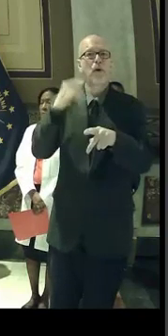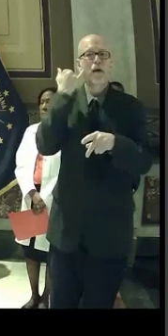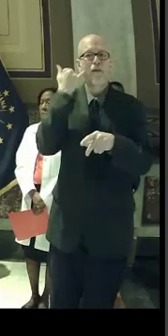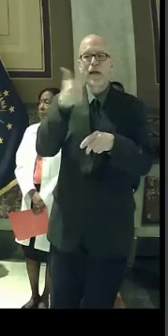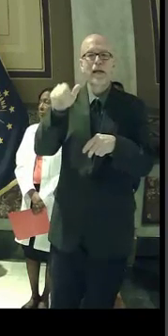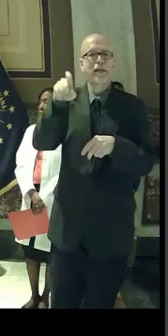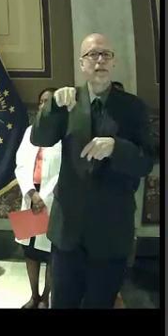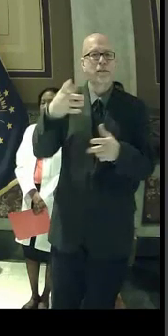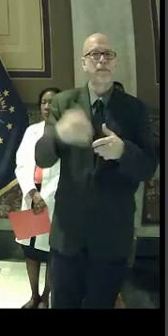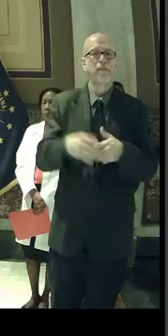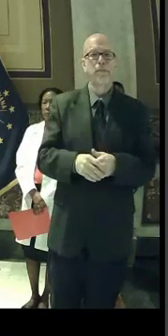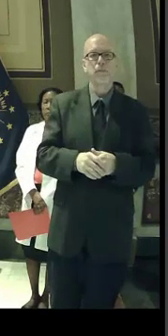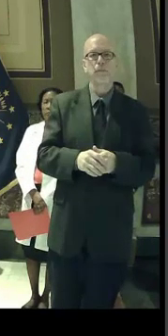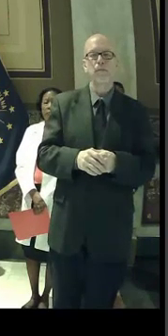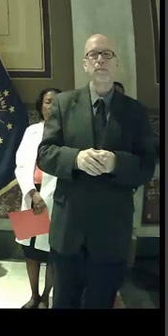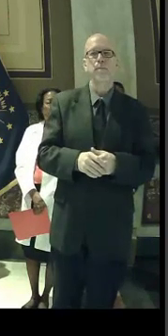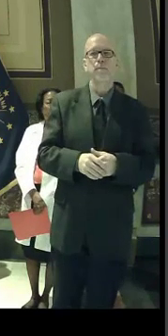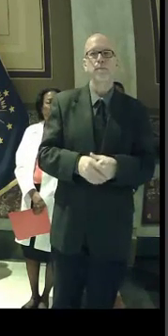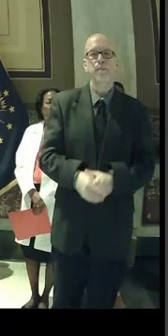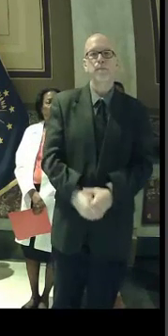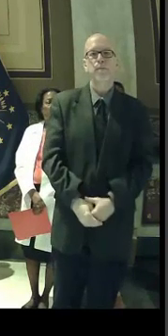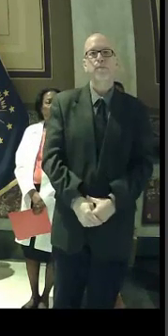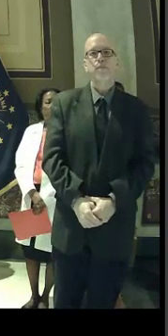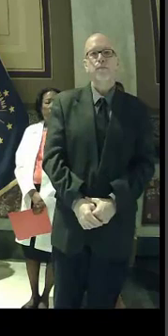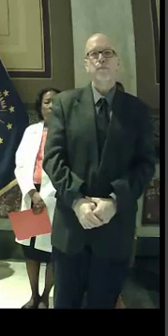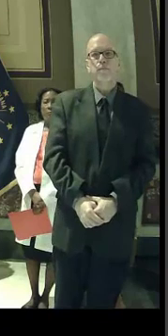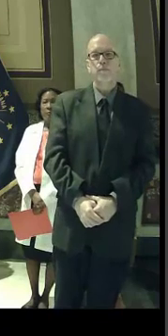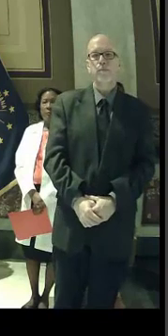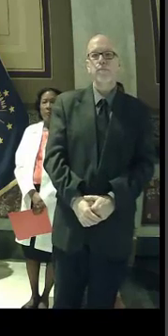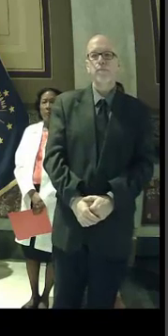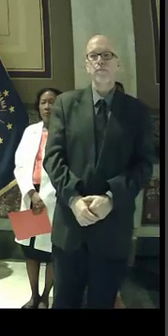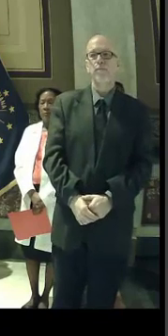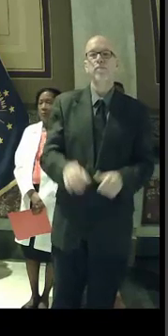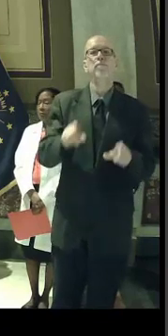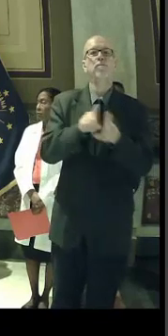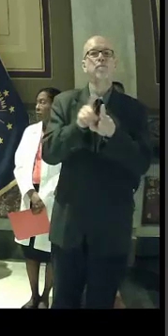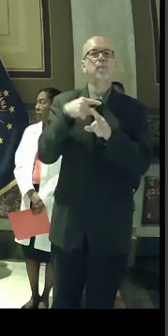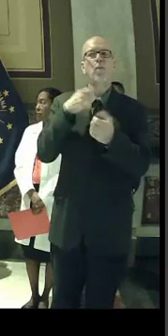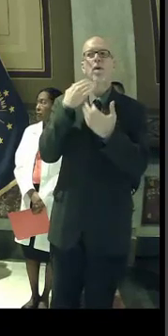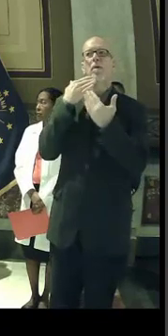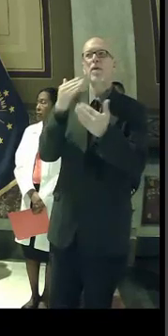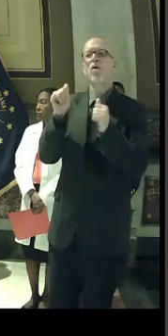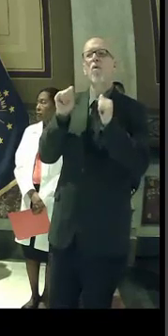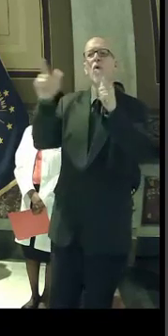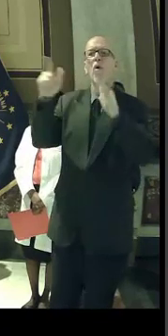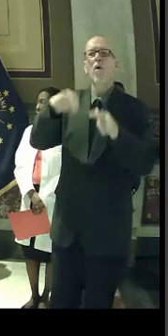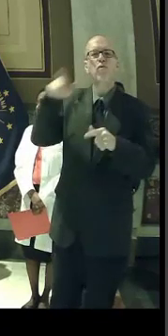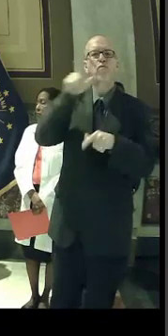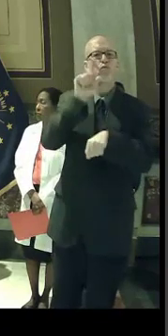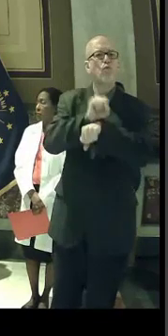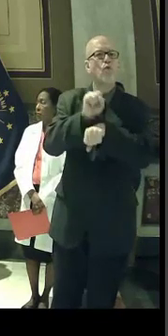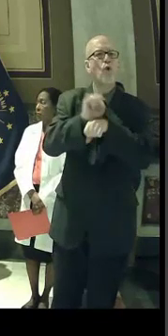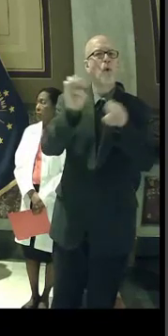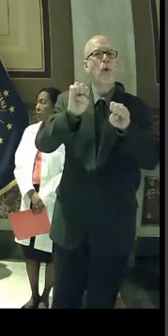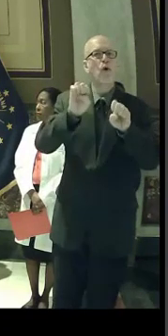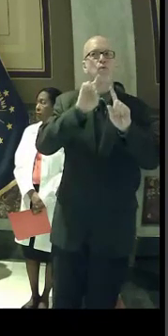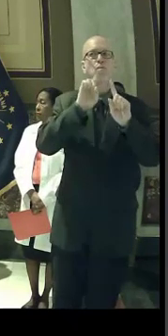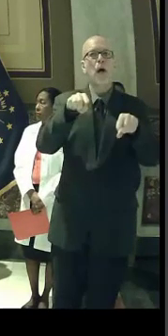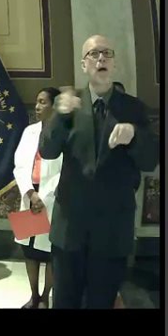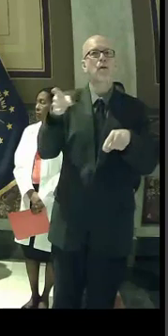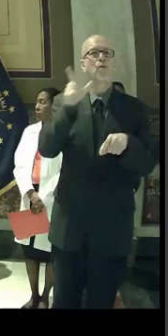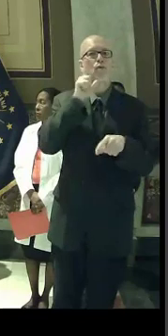EOC if necessary. I'd also like to thank all emergency response personnel in the state of Indiana, the